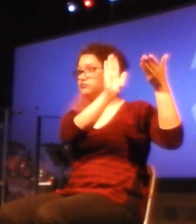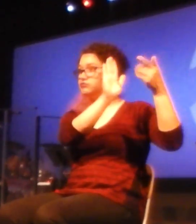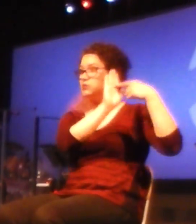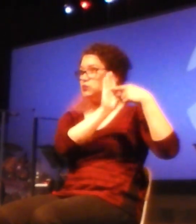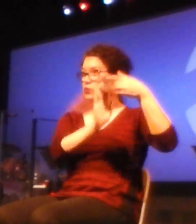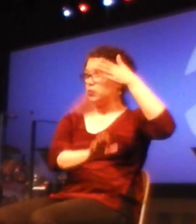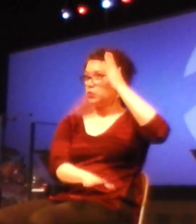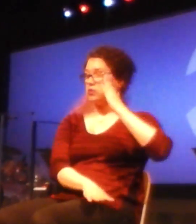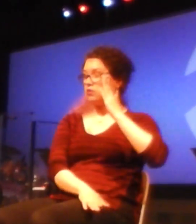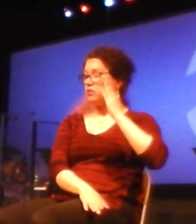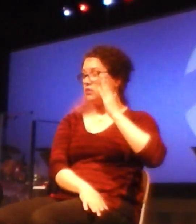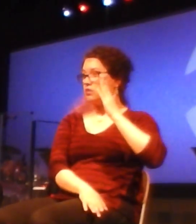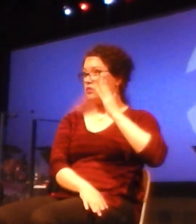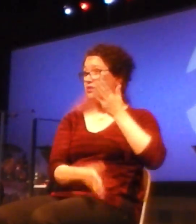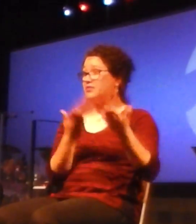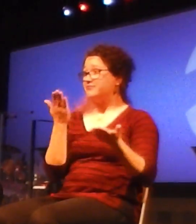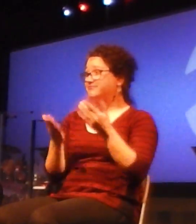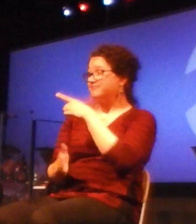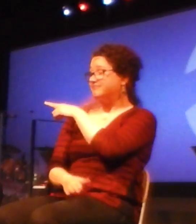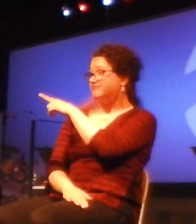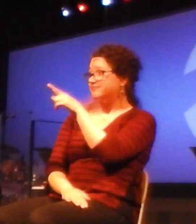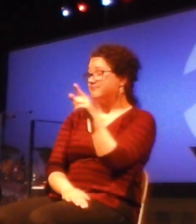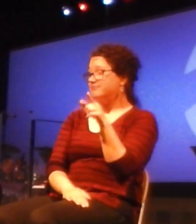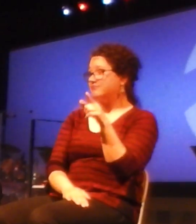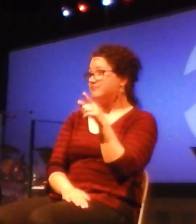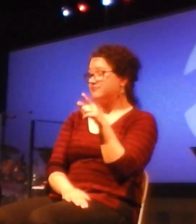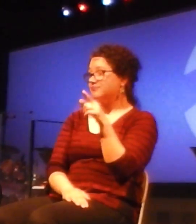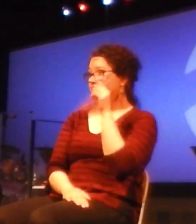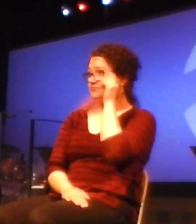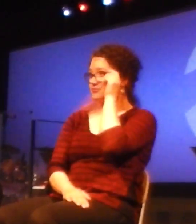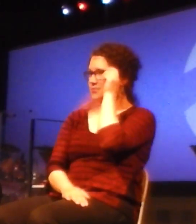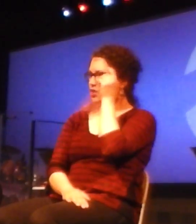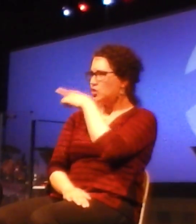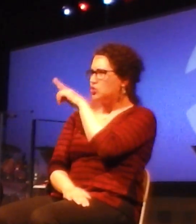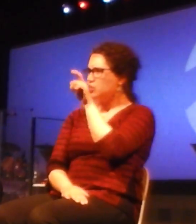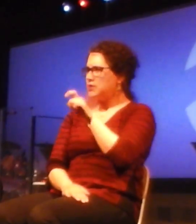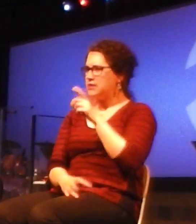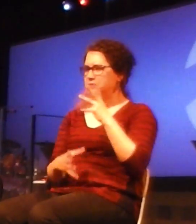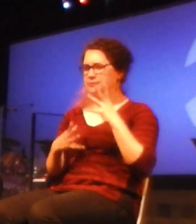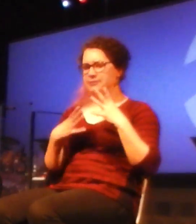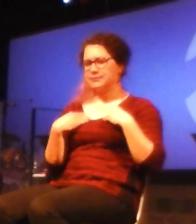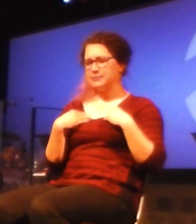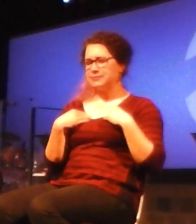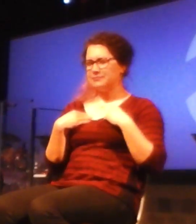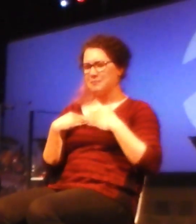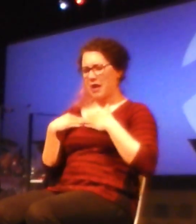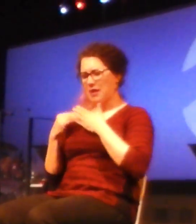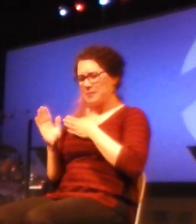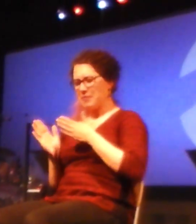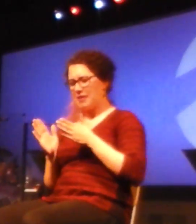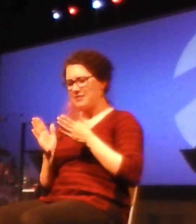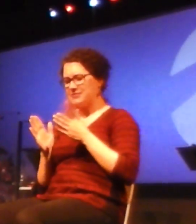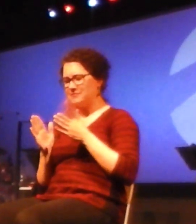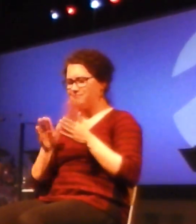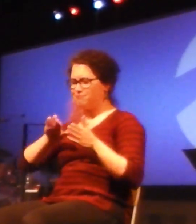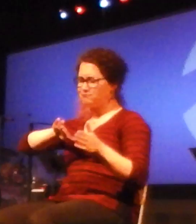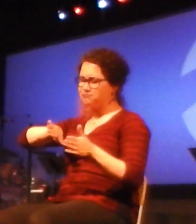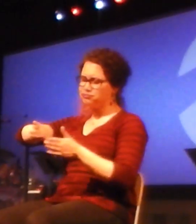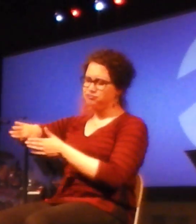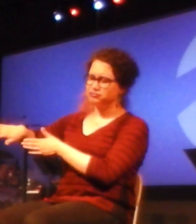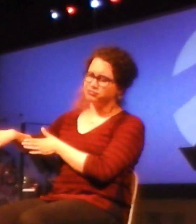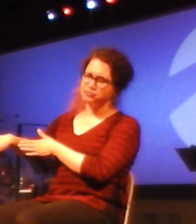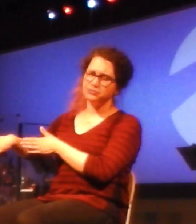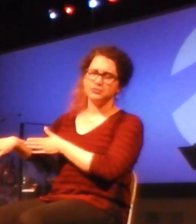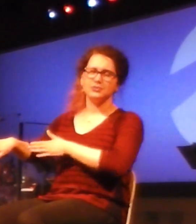of you, during this time of silence that's going to come up, it's just owning the fact that you need to set aside your plans and trust